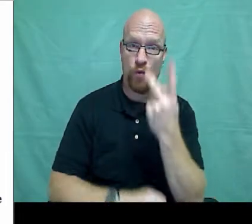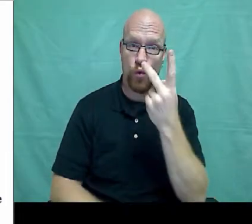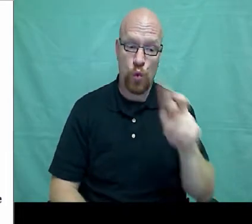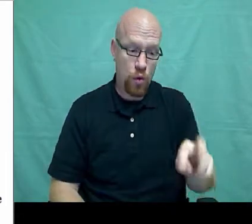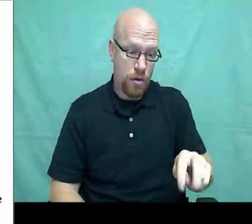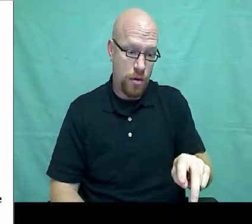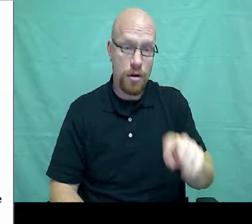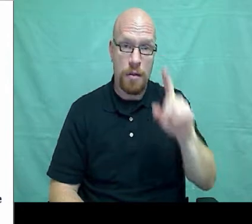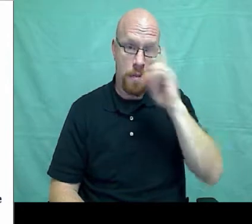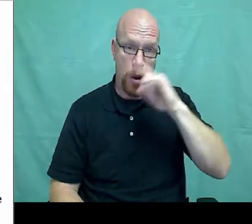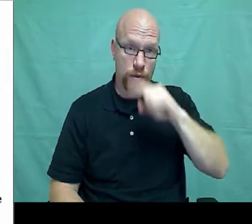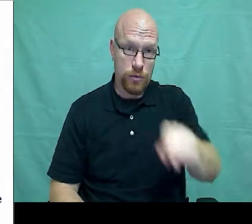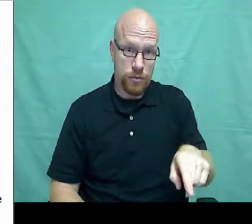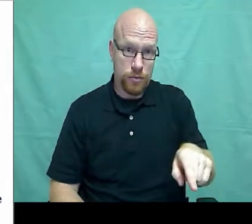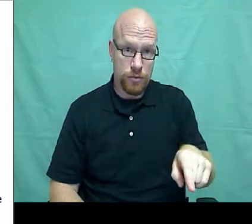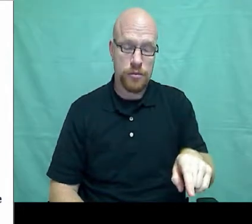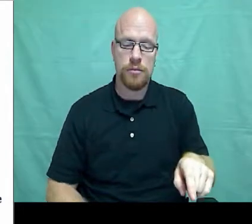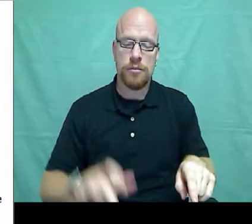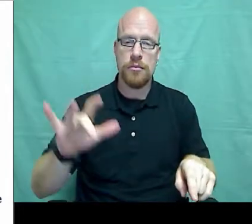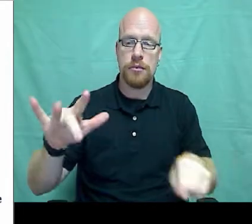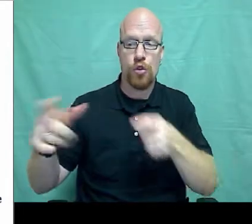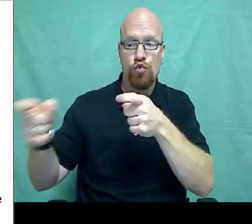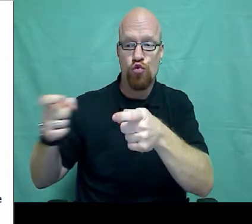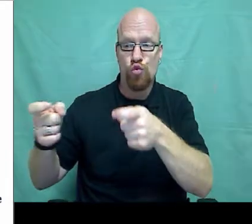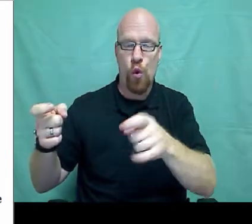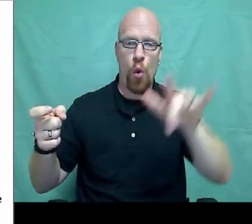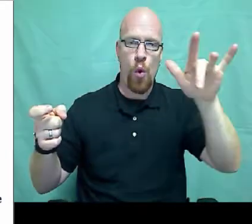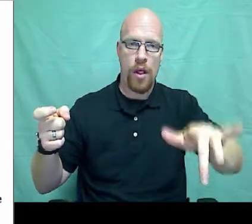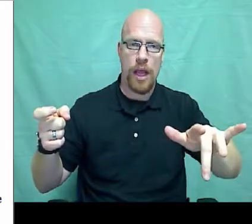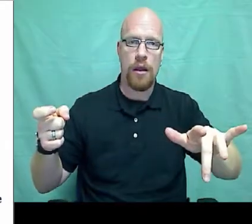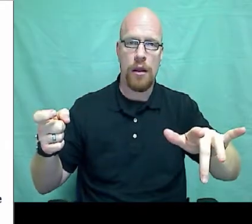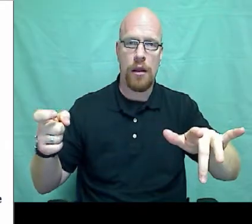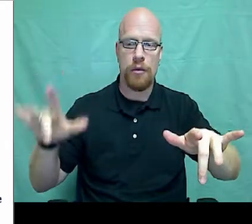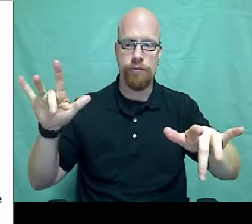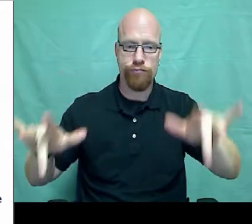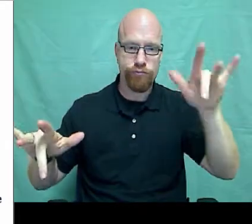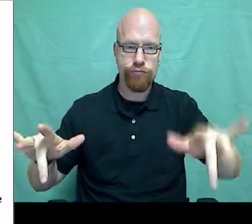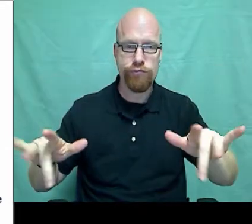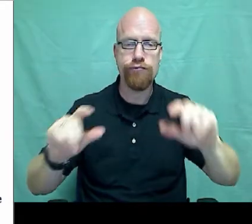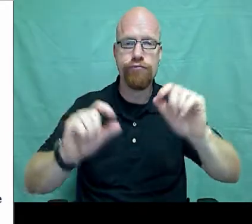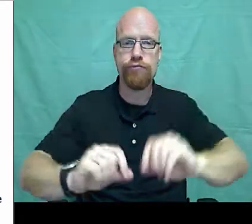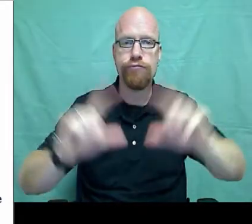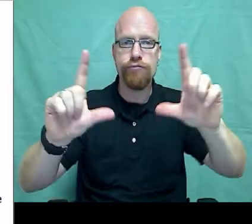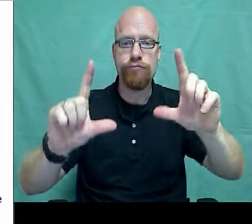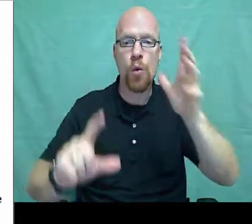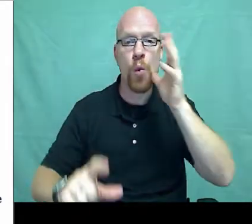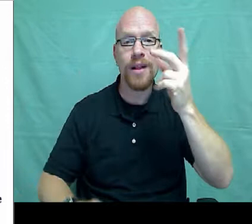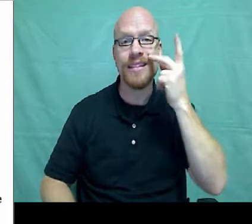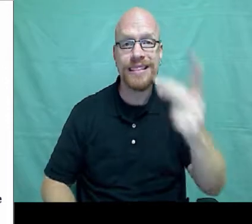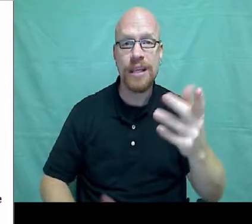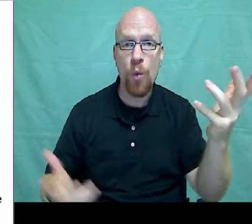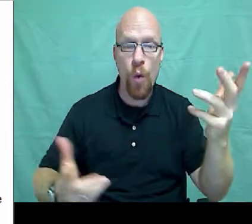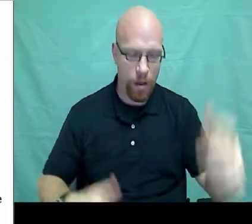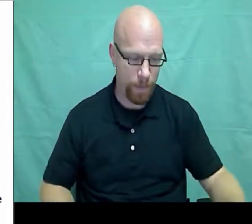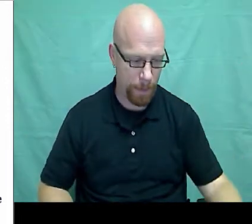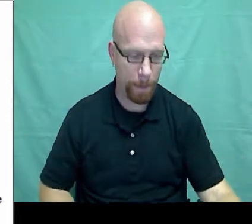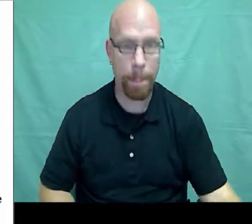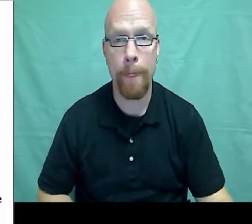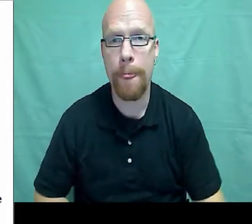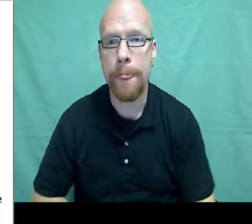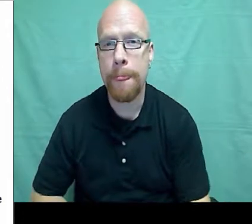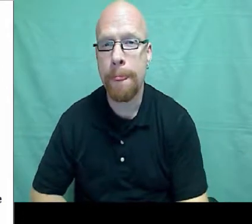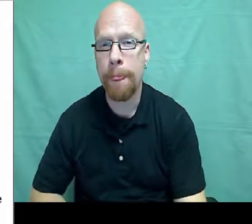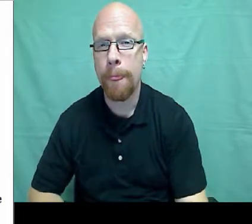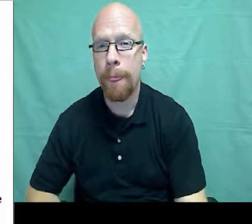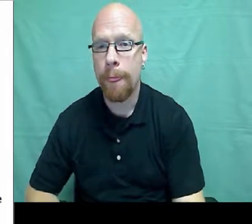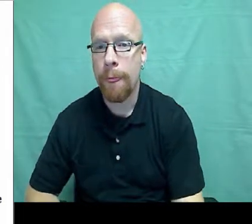if you're using a Mac, you don't have a two button mouse, you can hit control click and that will work. You'll see